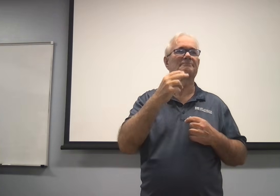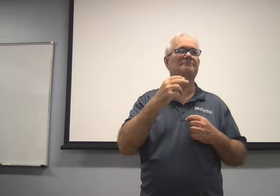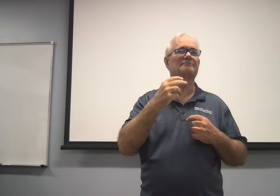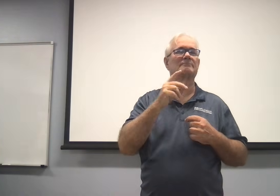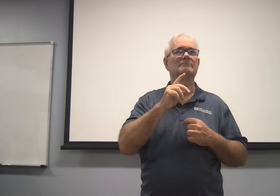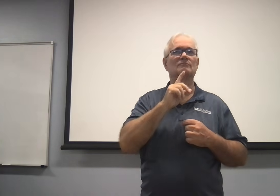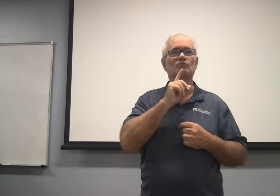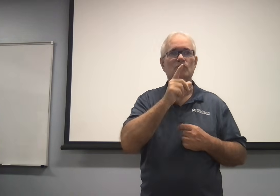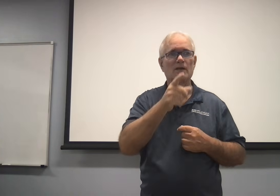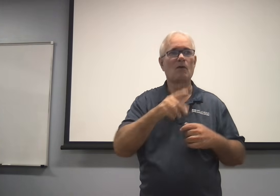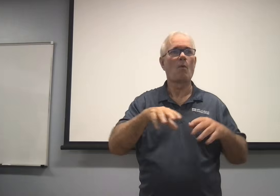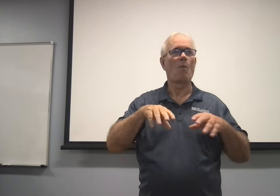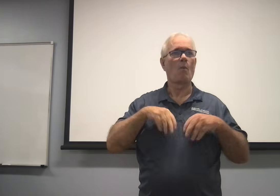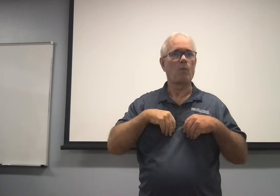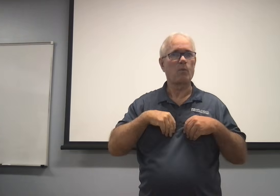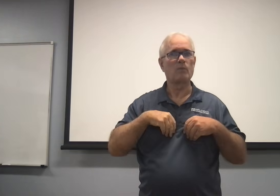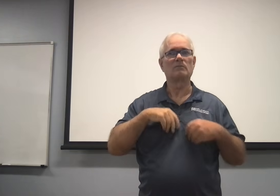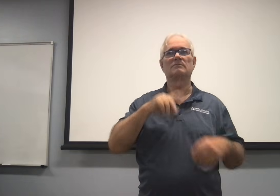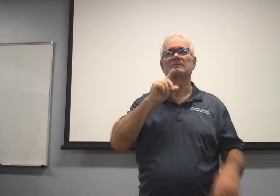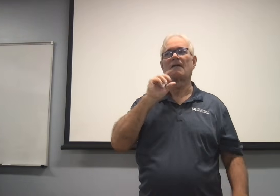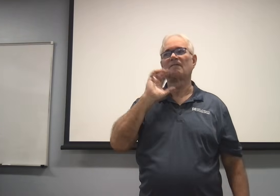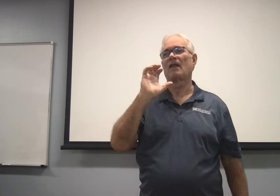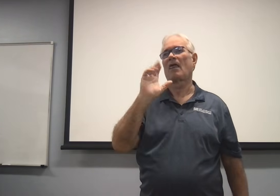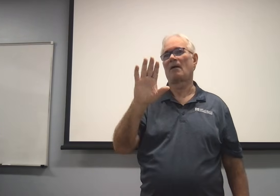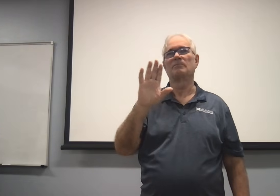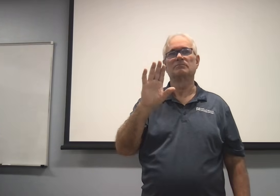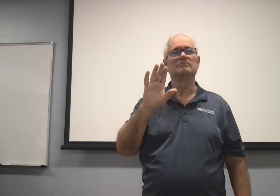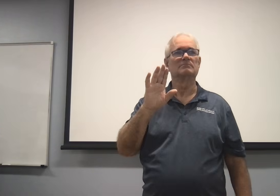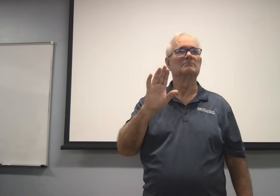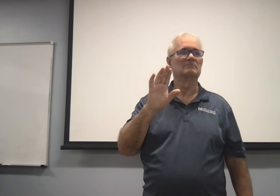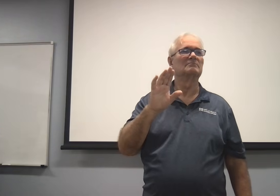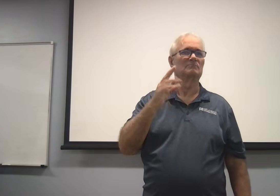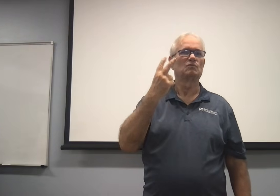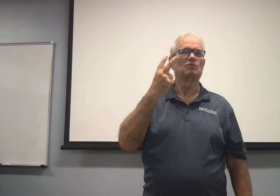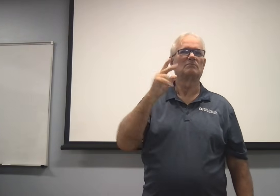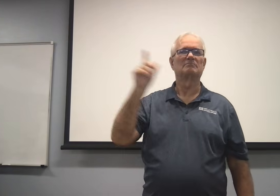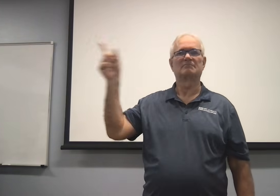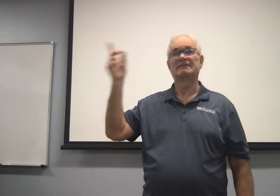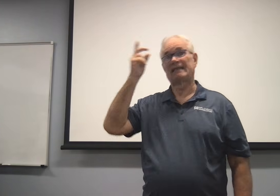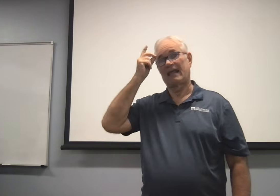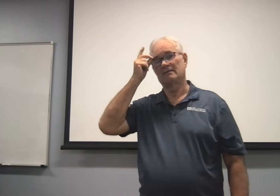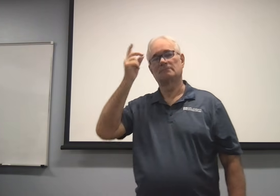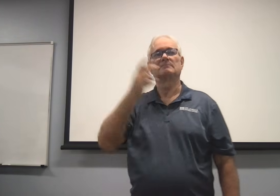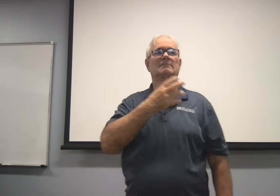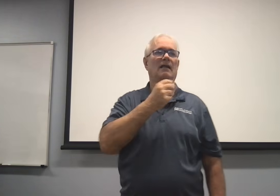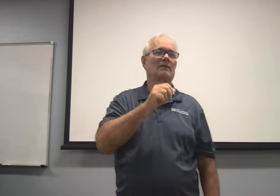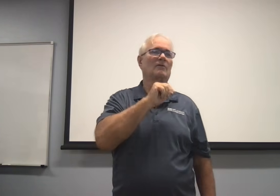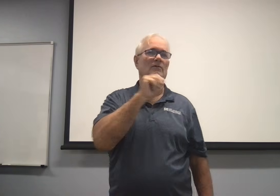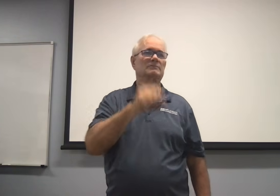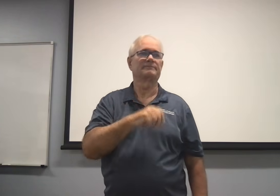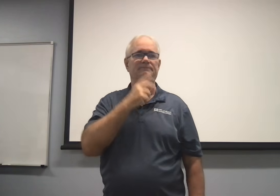So there's 2 that are here in Texas. We have 2 deaf clubs. One in Dallas and one in Austin.